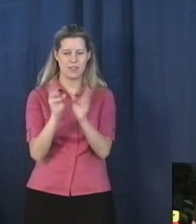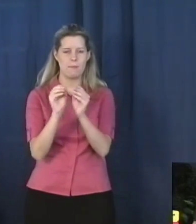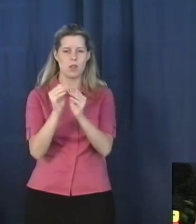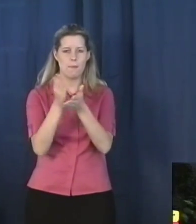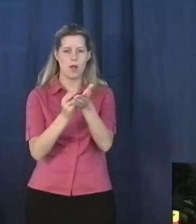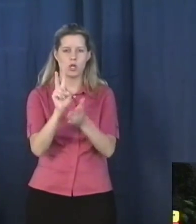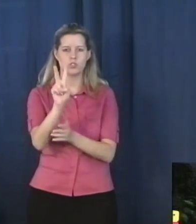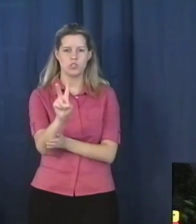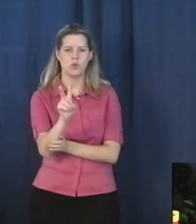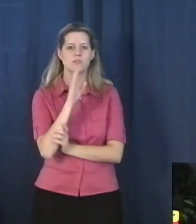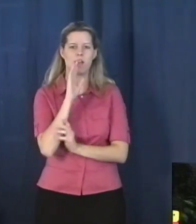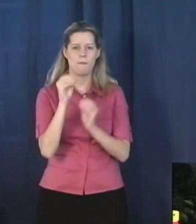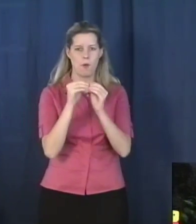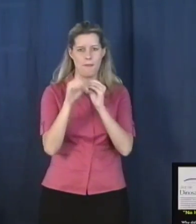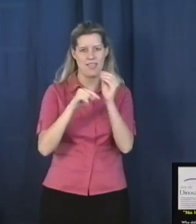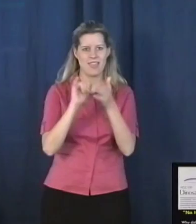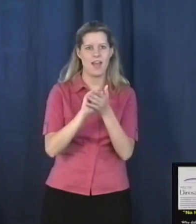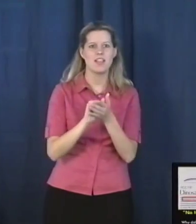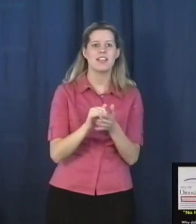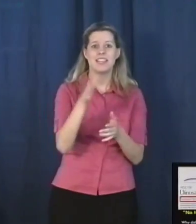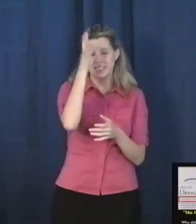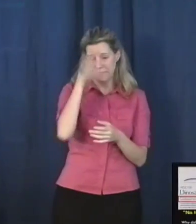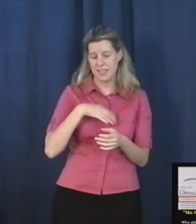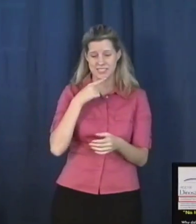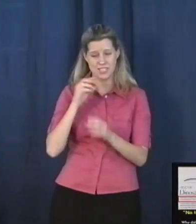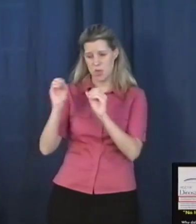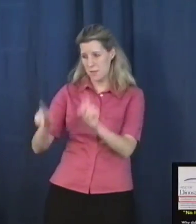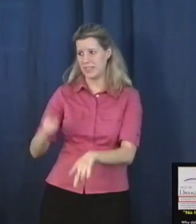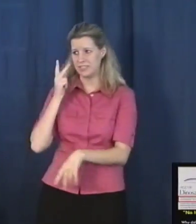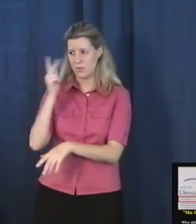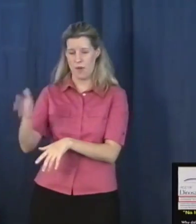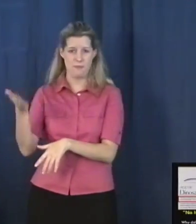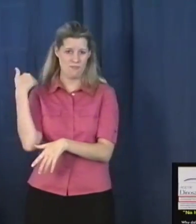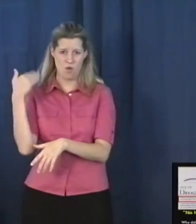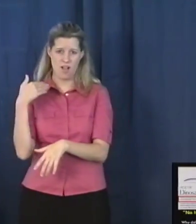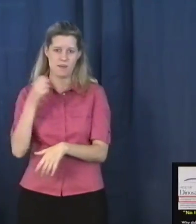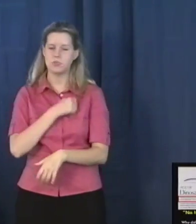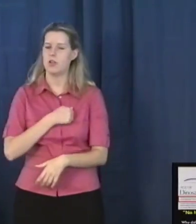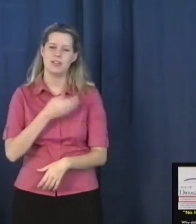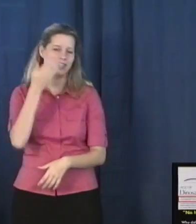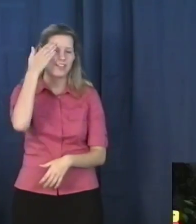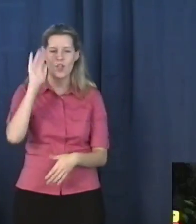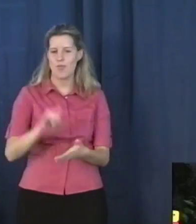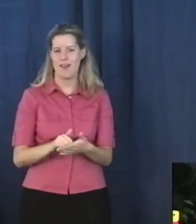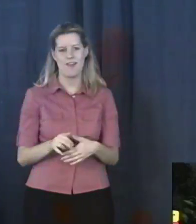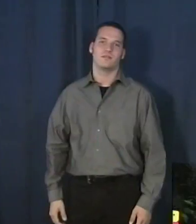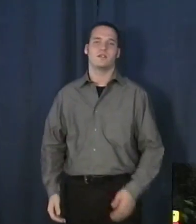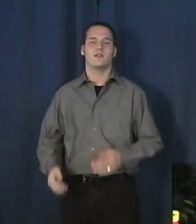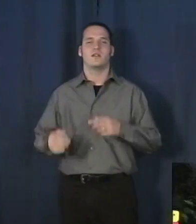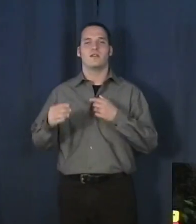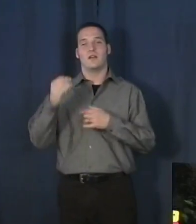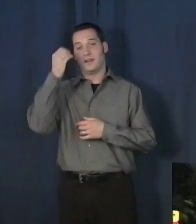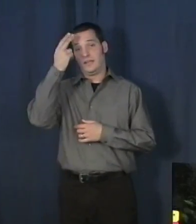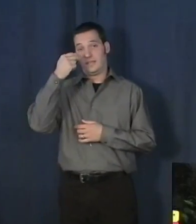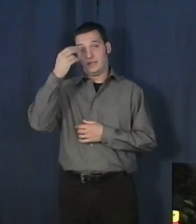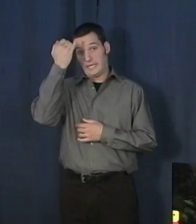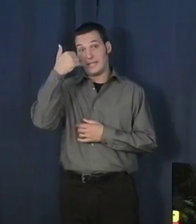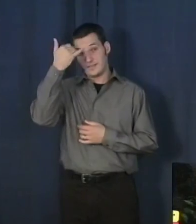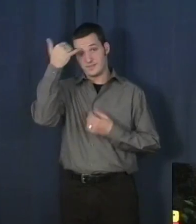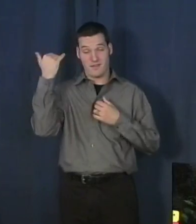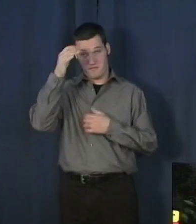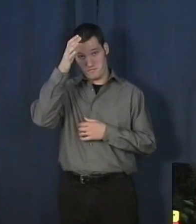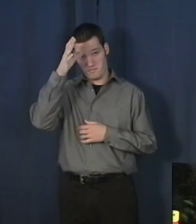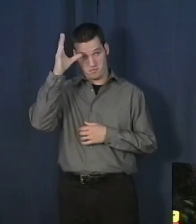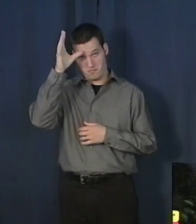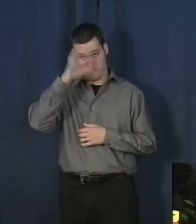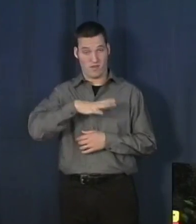on dinosaurs and Ica stones. This guy says nobody's ever seen one. I'm sorry, he does not know that. An Italian